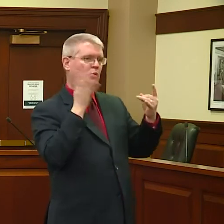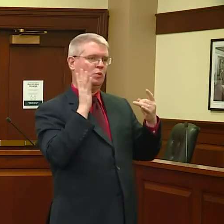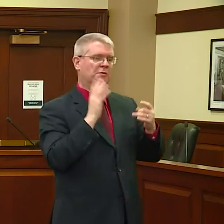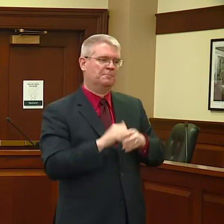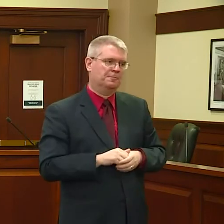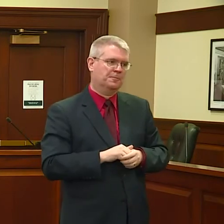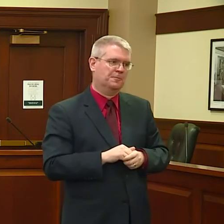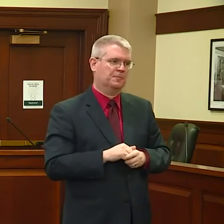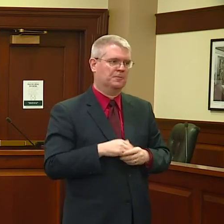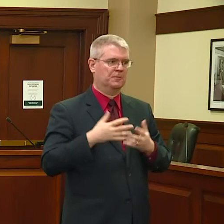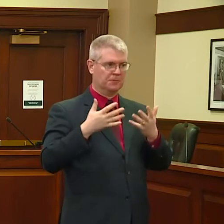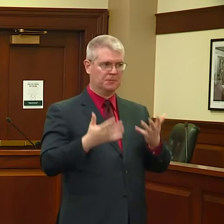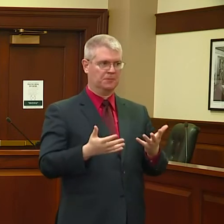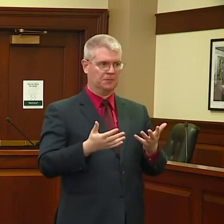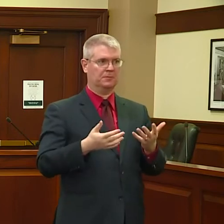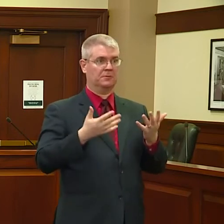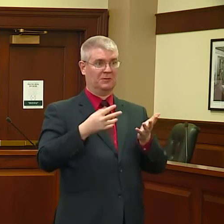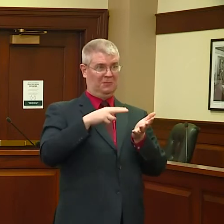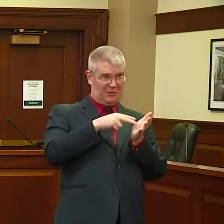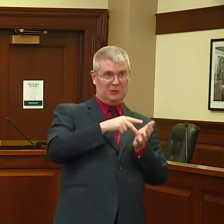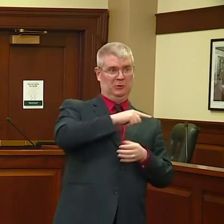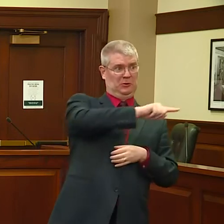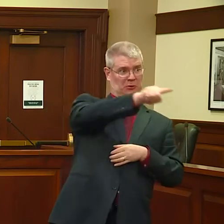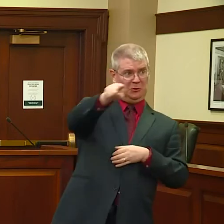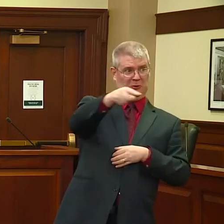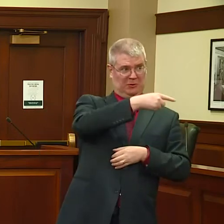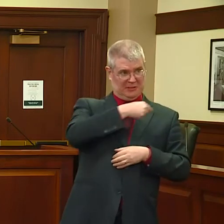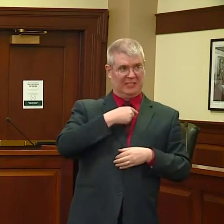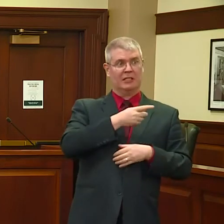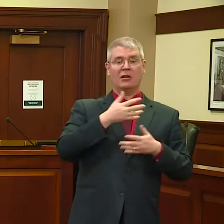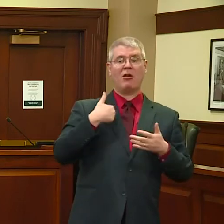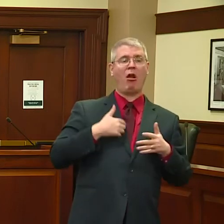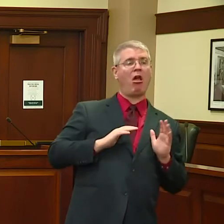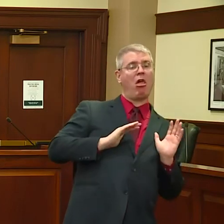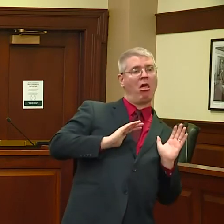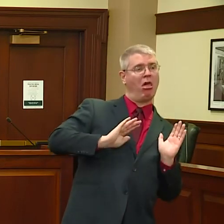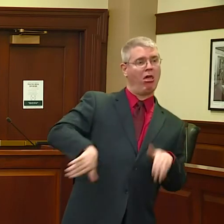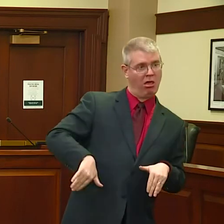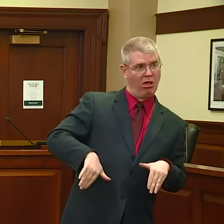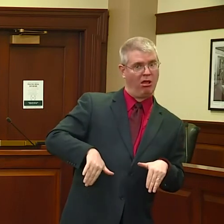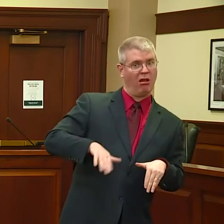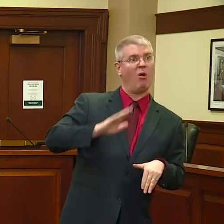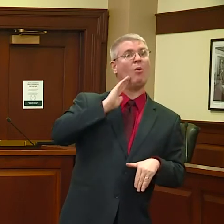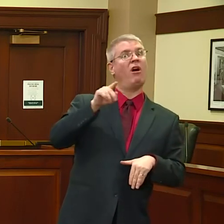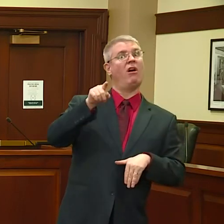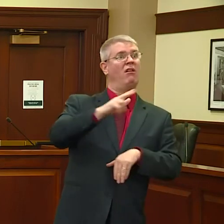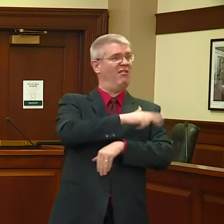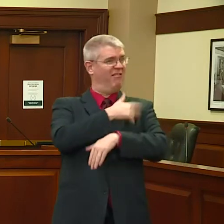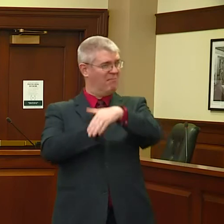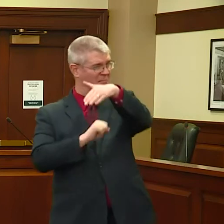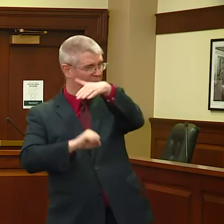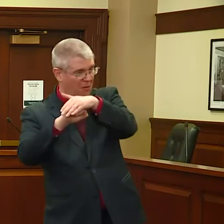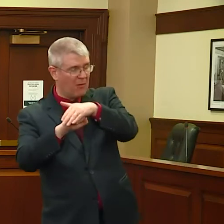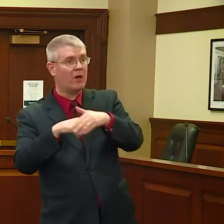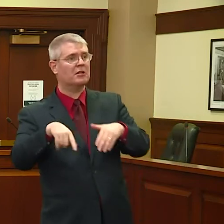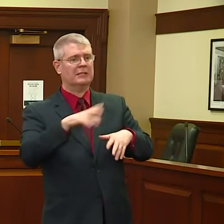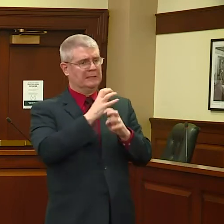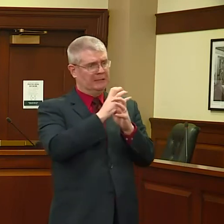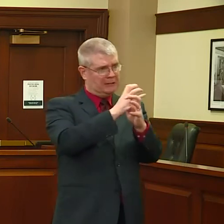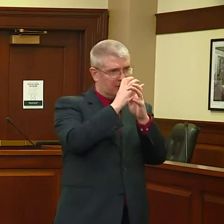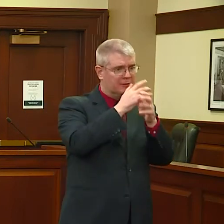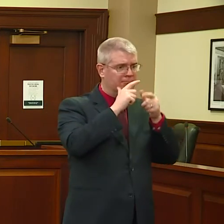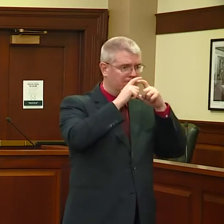healthcare capacity. Our personal actions are simply a choice. You can choose to do the simple things